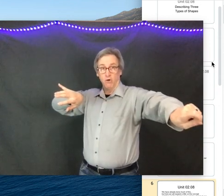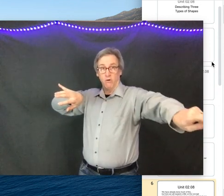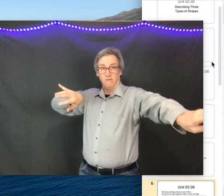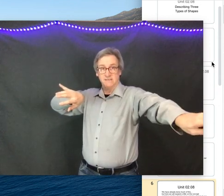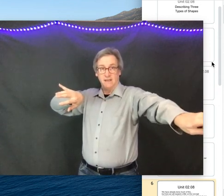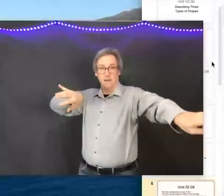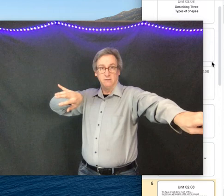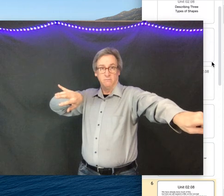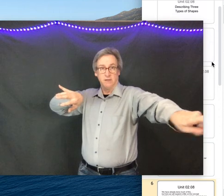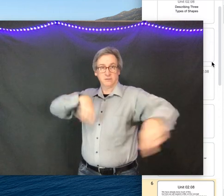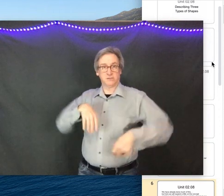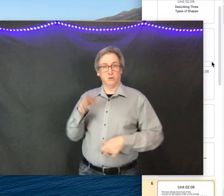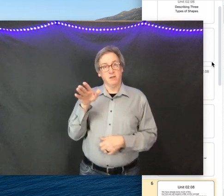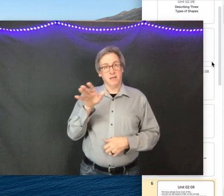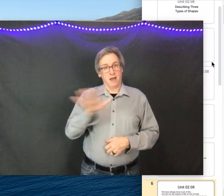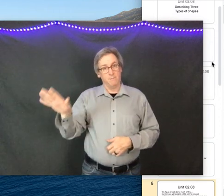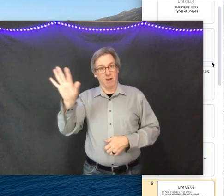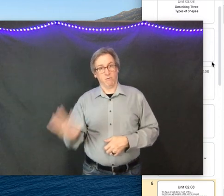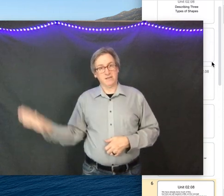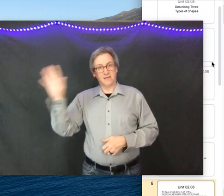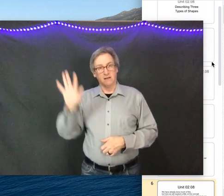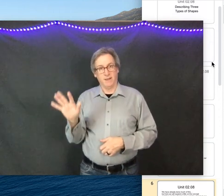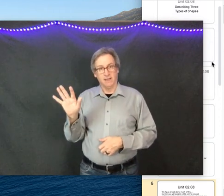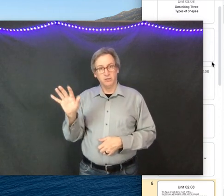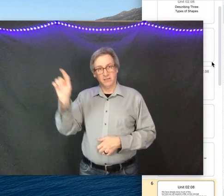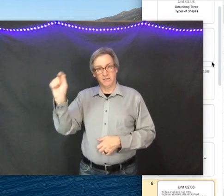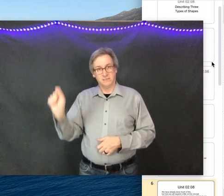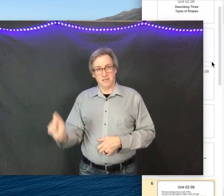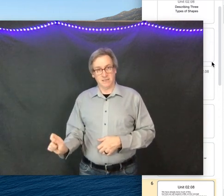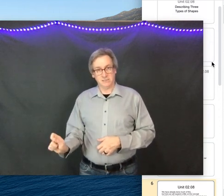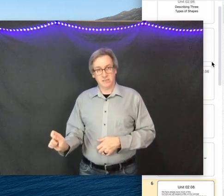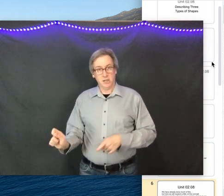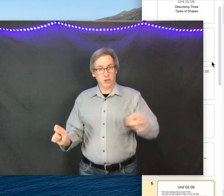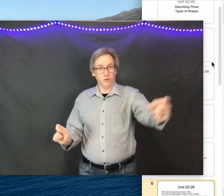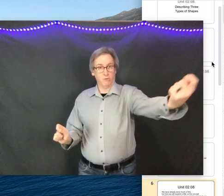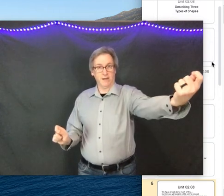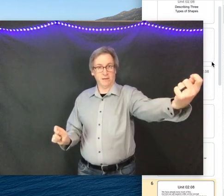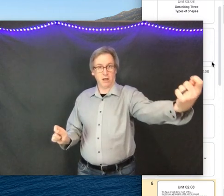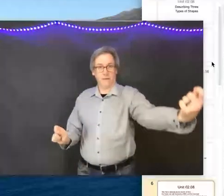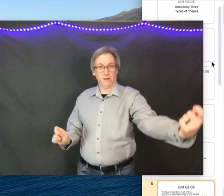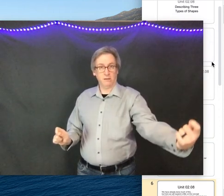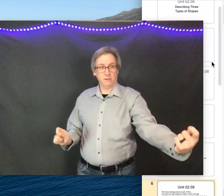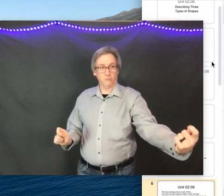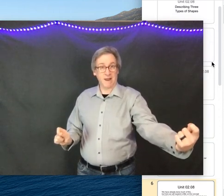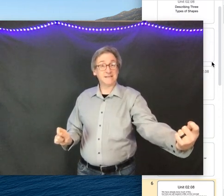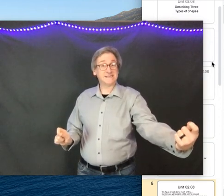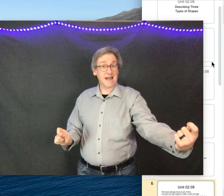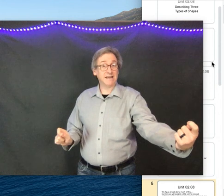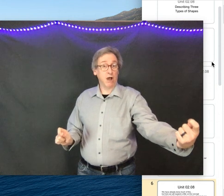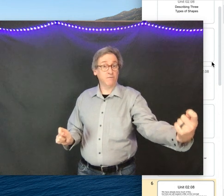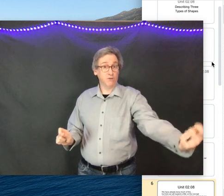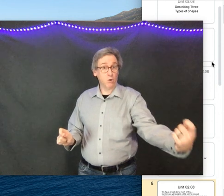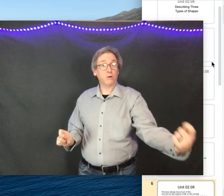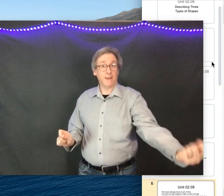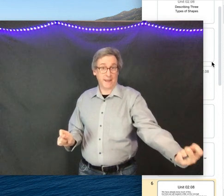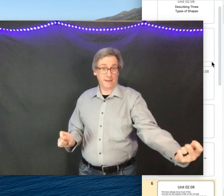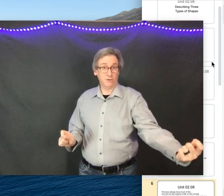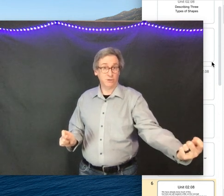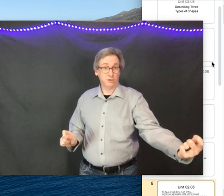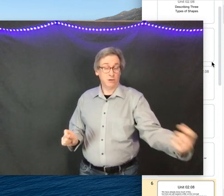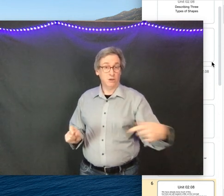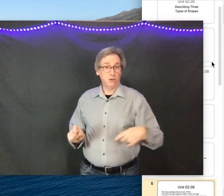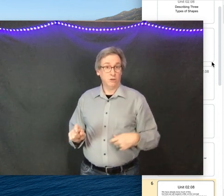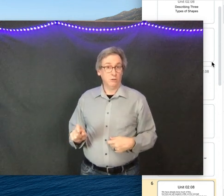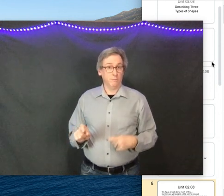it on this side, right? So on my right side of the page is this. You write it on the right side of your